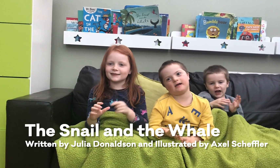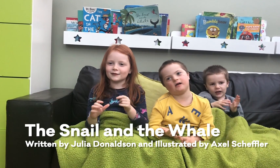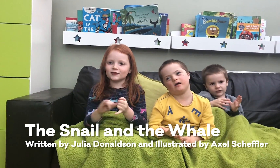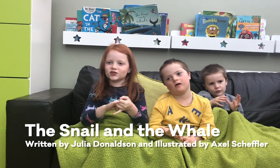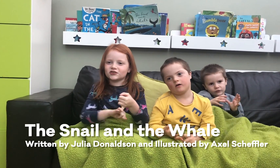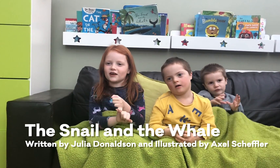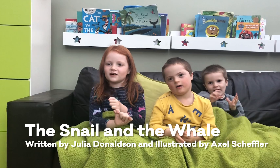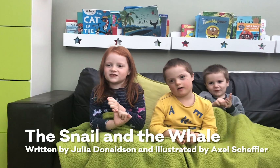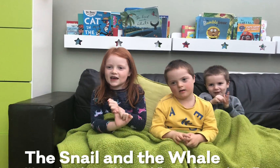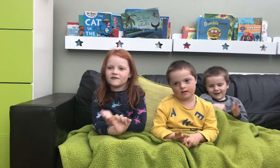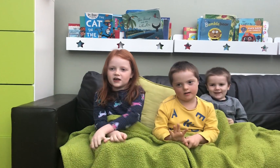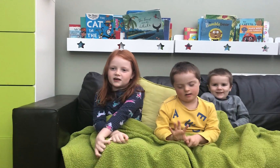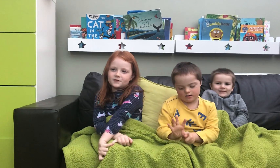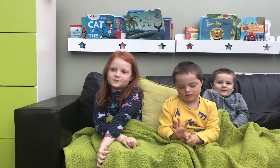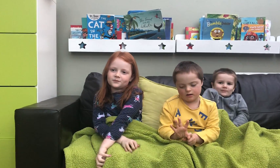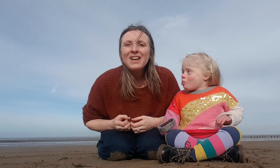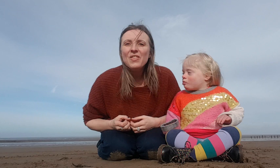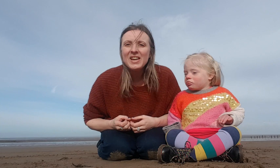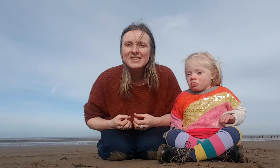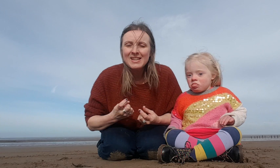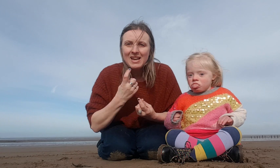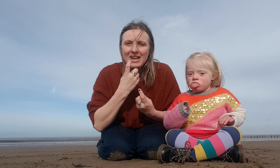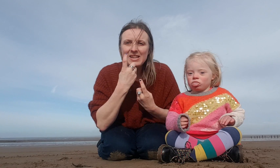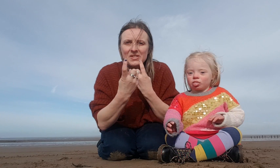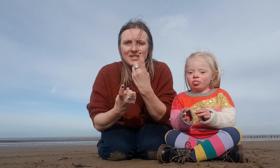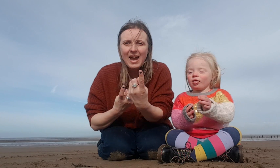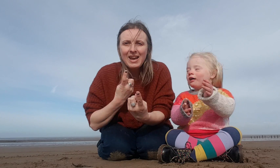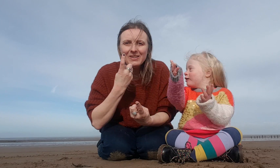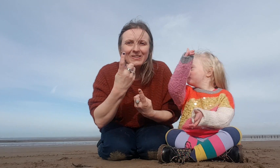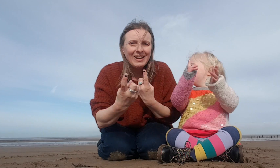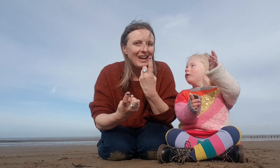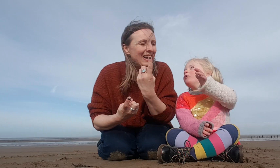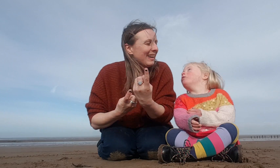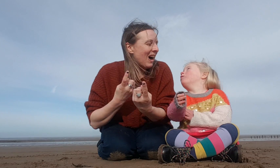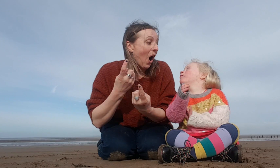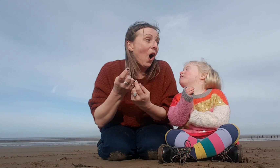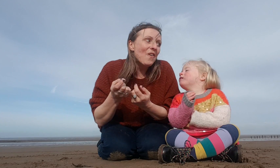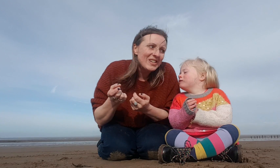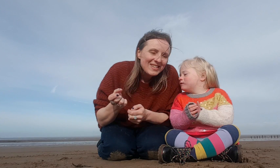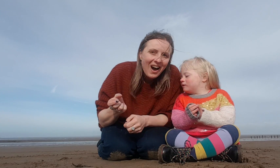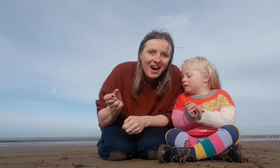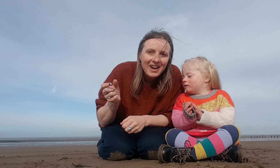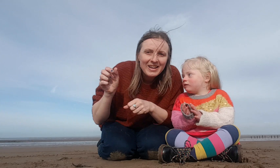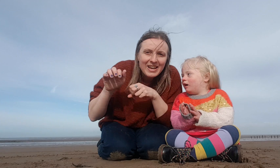Axel Scheffler. This is the tale of a